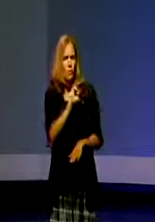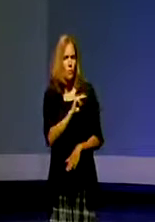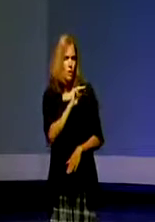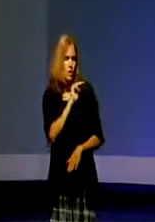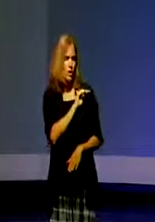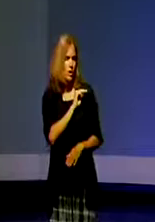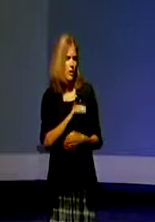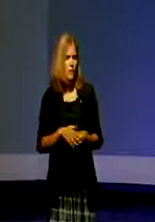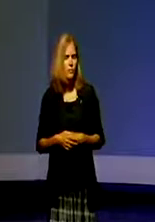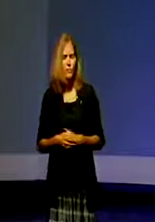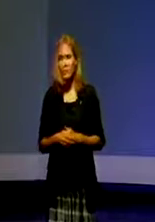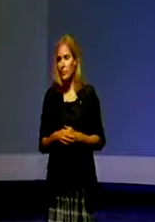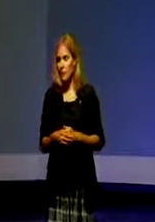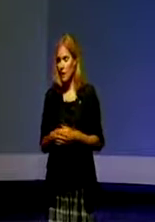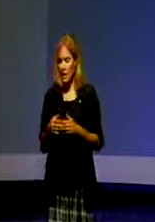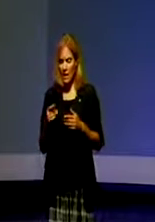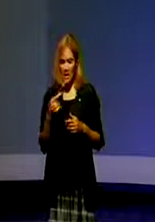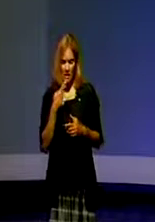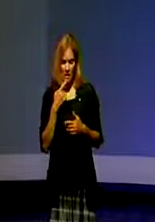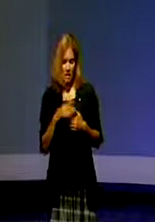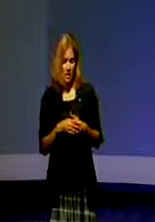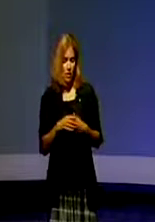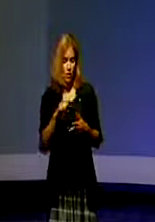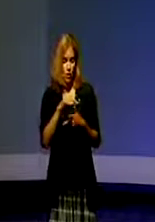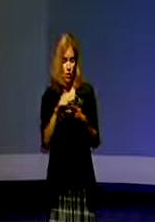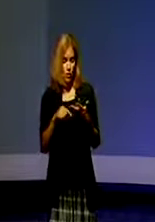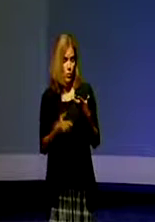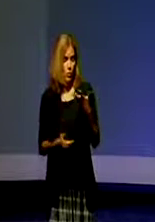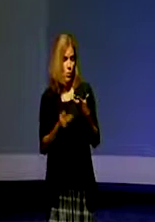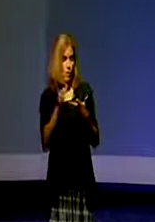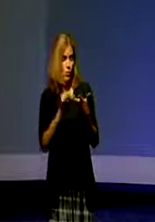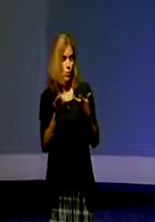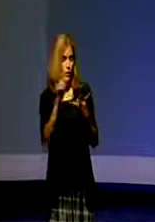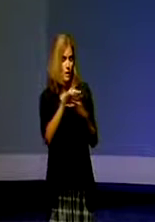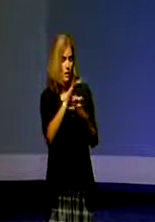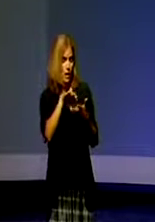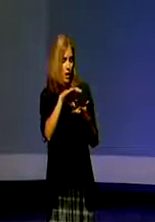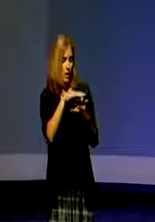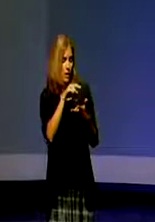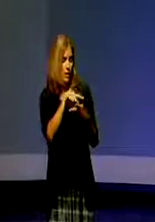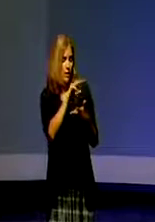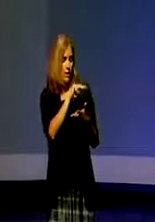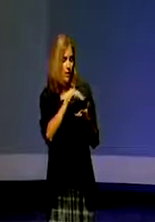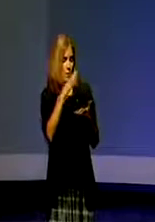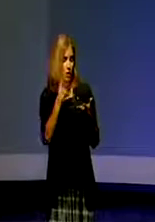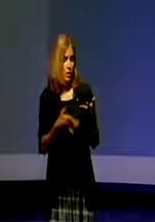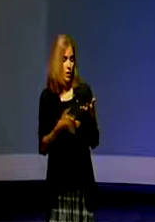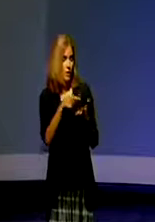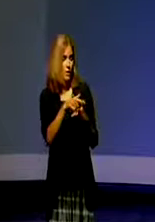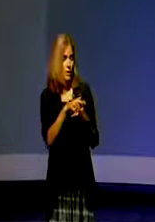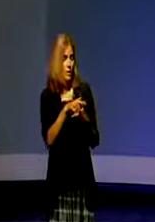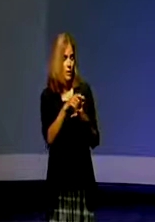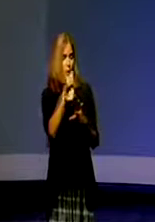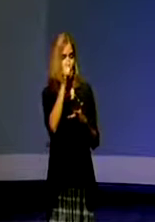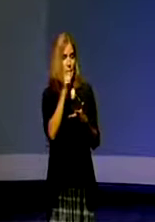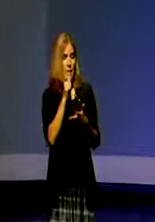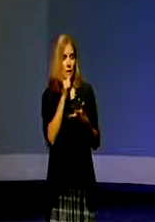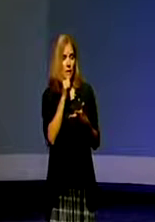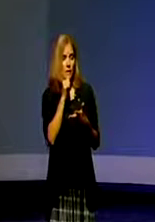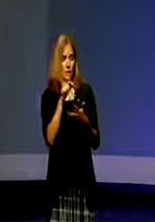missionary?" And Hudson Taylor said, "The three most important characteristics of a missionary are